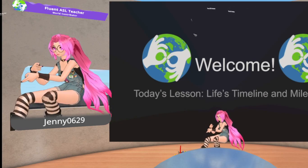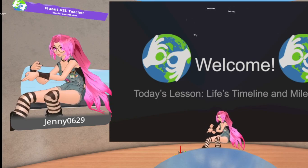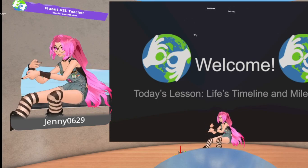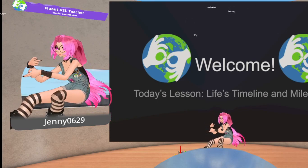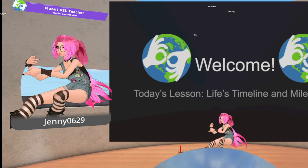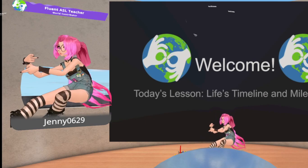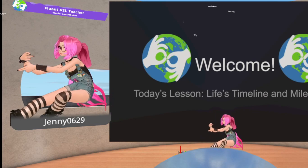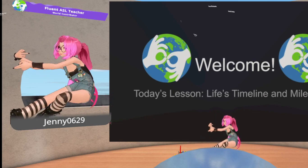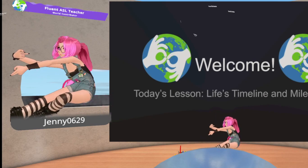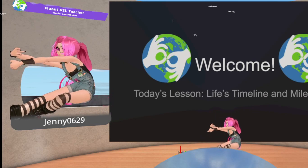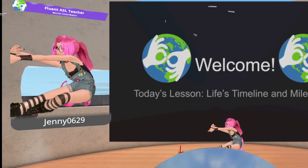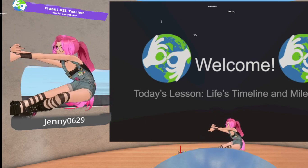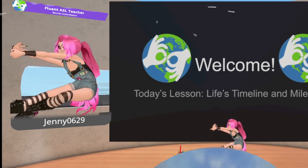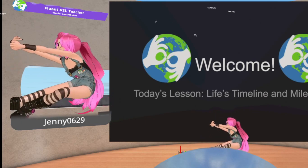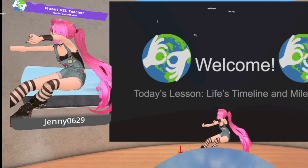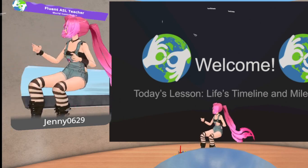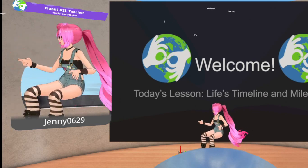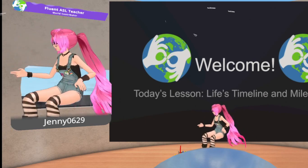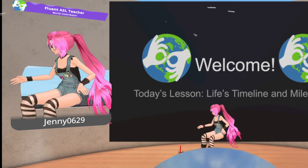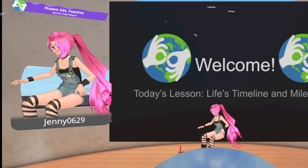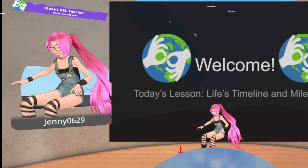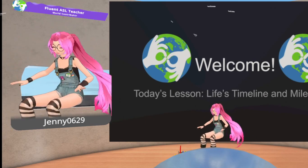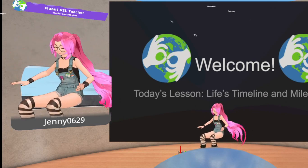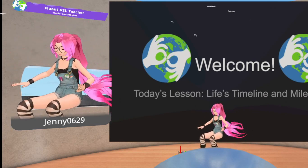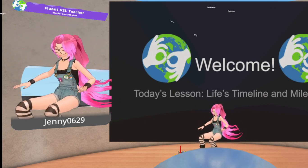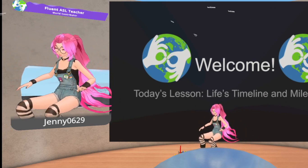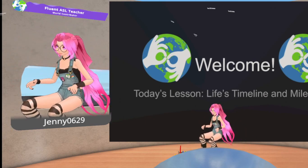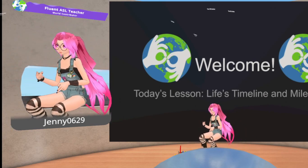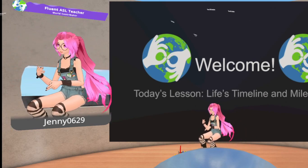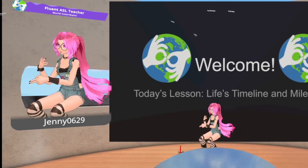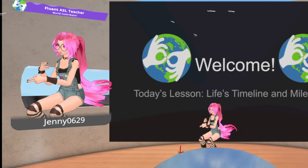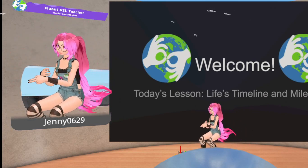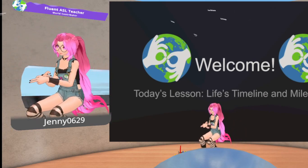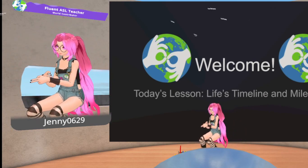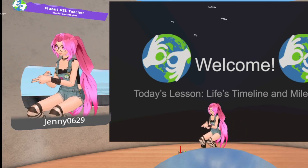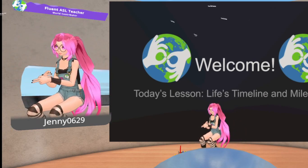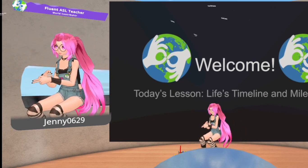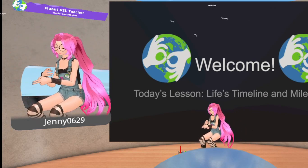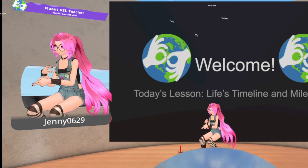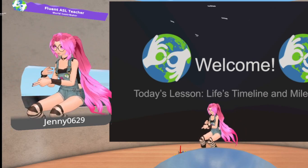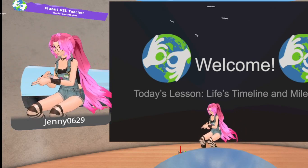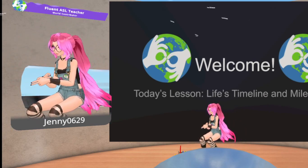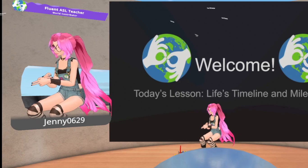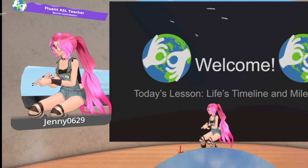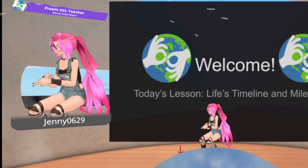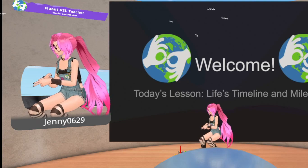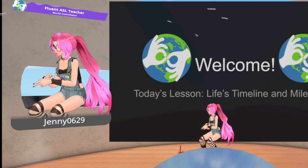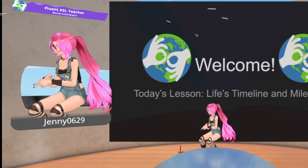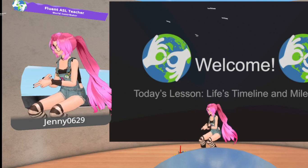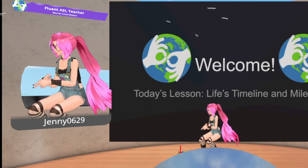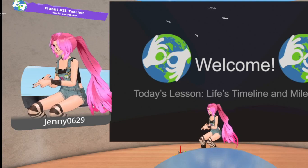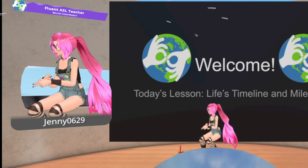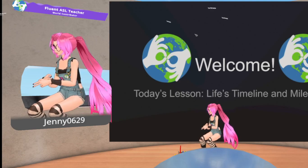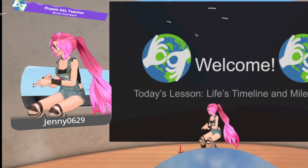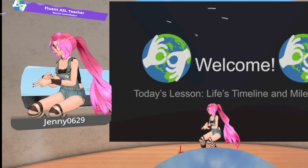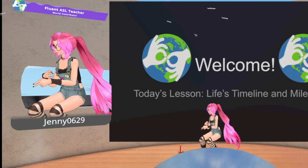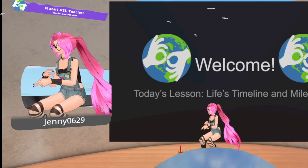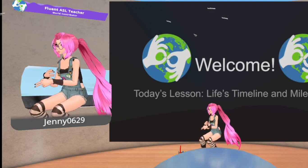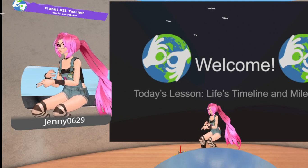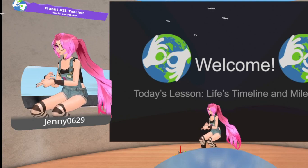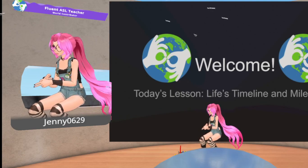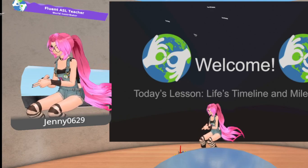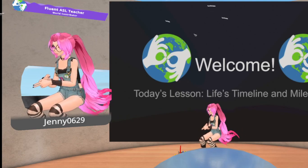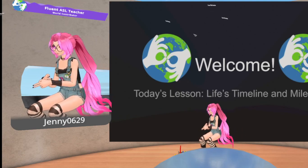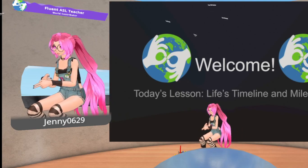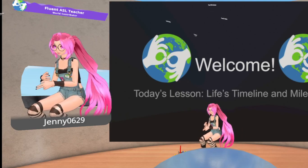Keep. Oh wait, no. Whoa! Okay, sorry. Yeah, just a tap. Keep. I'm trying to remember if there was another sign on the East Coast, but